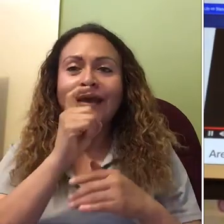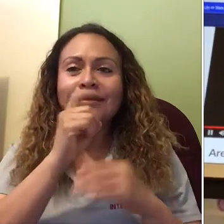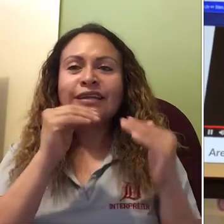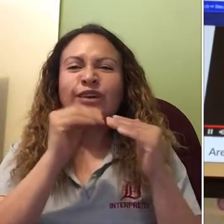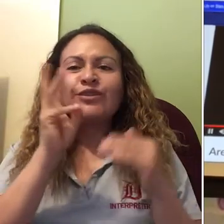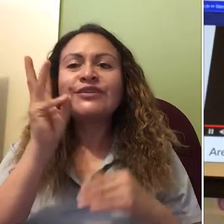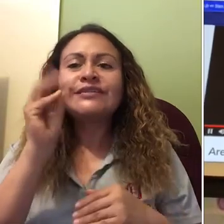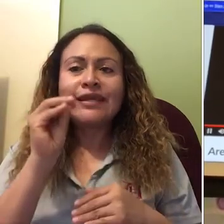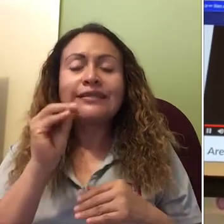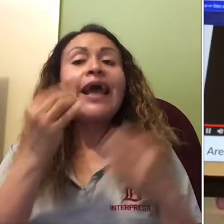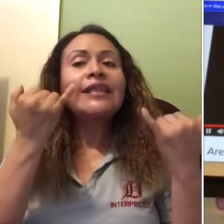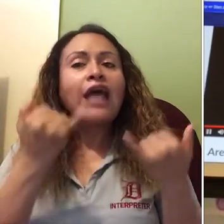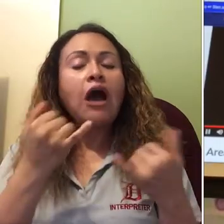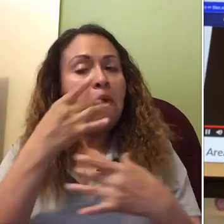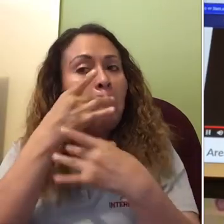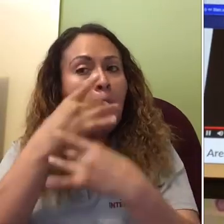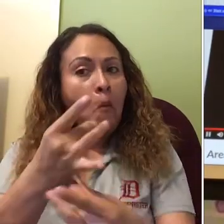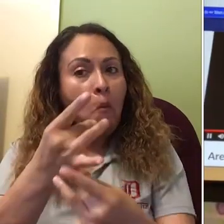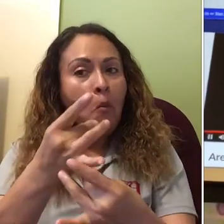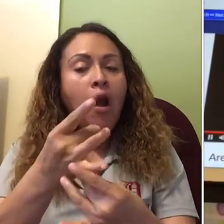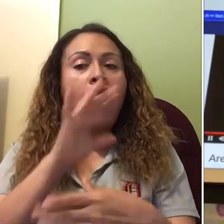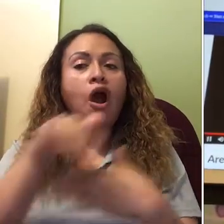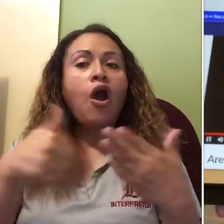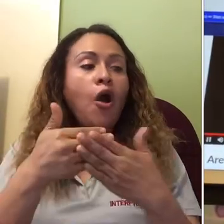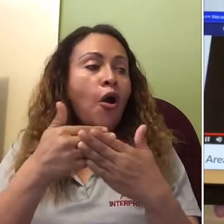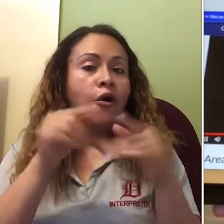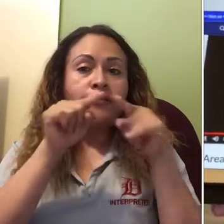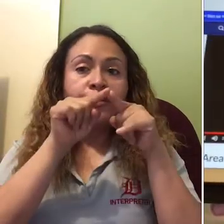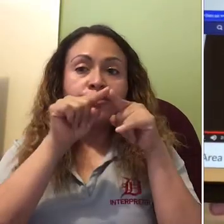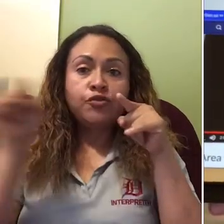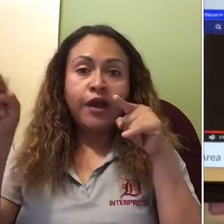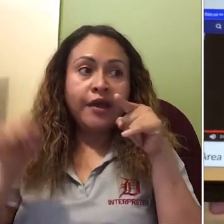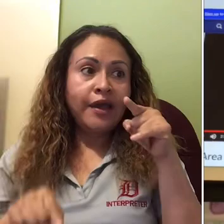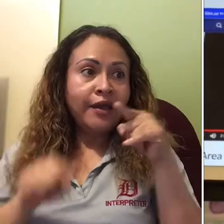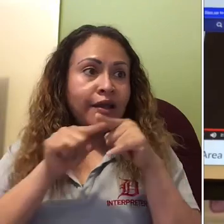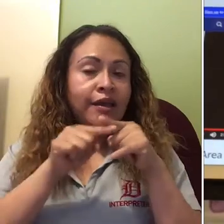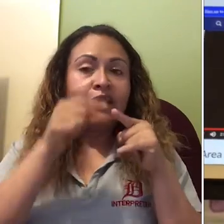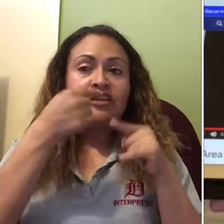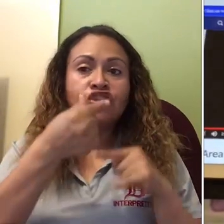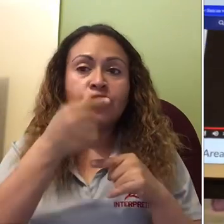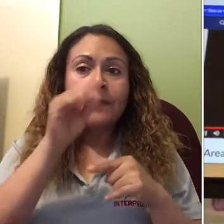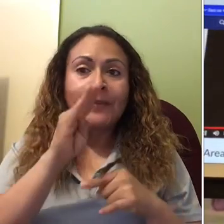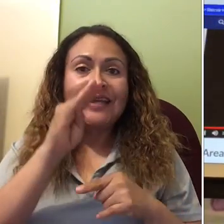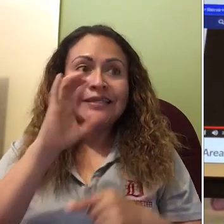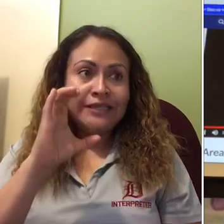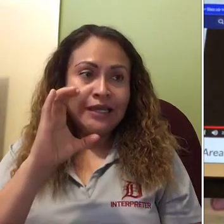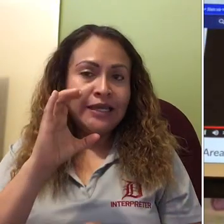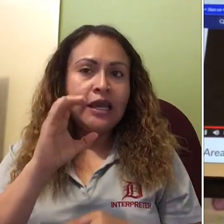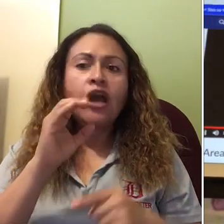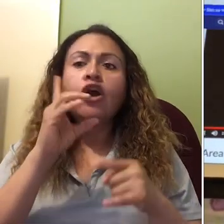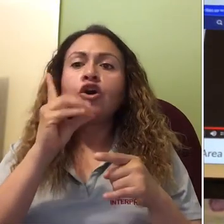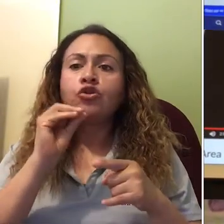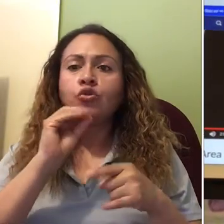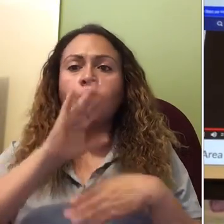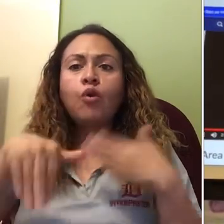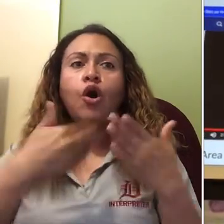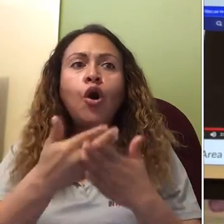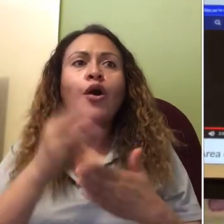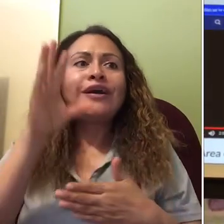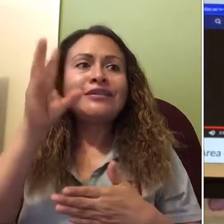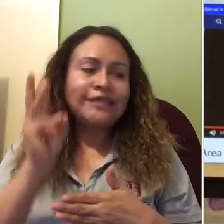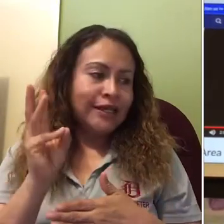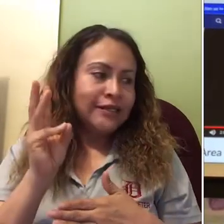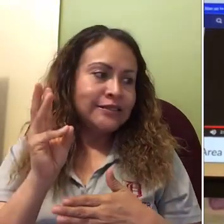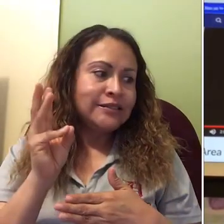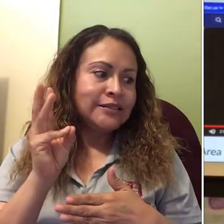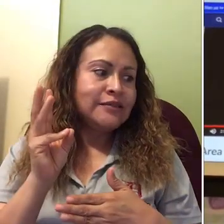degrees. Now there's something interesting. We know that these triangles, for example, triangle GBC, and we can do that for any of these 6 triangles. It looks kind of like